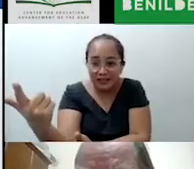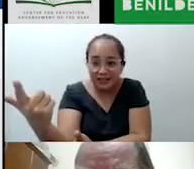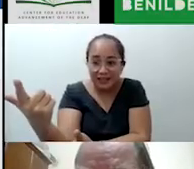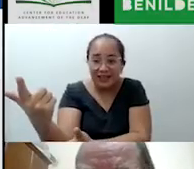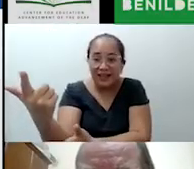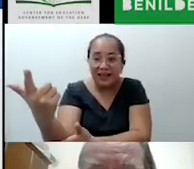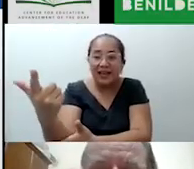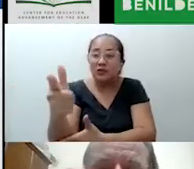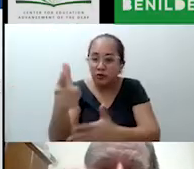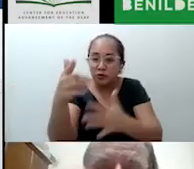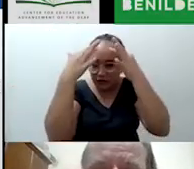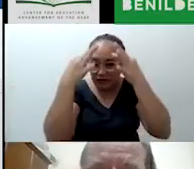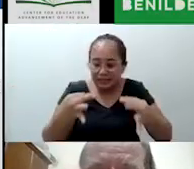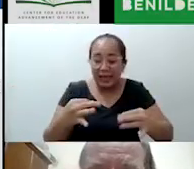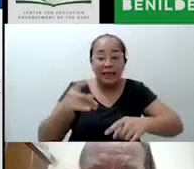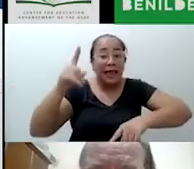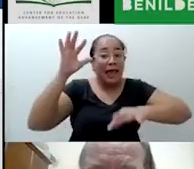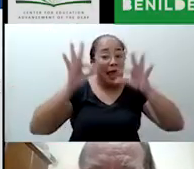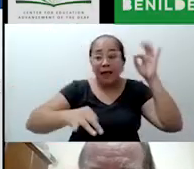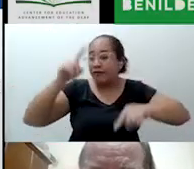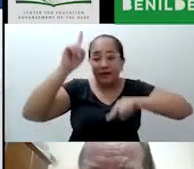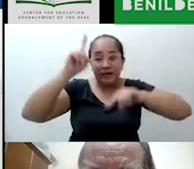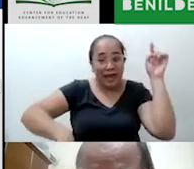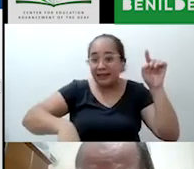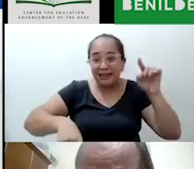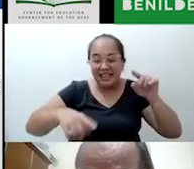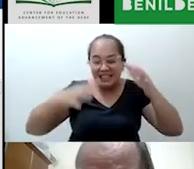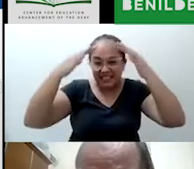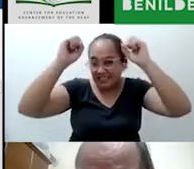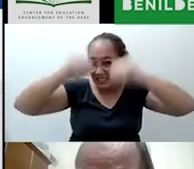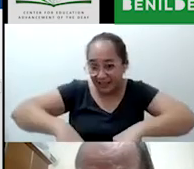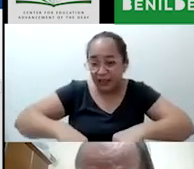order. And if you can't come up with one order, then I will